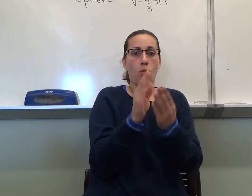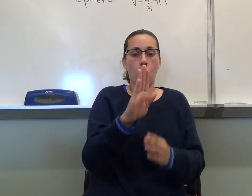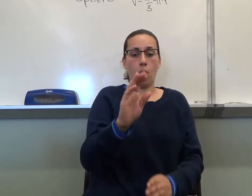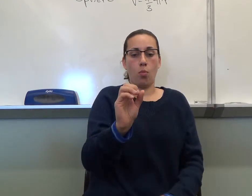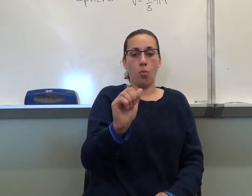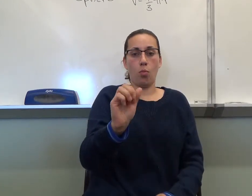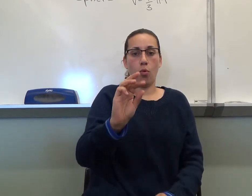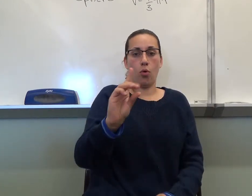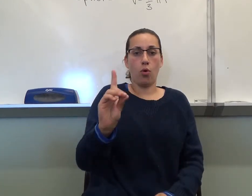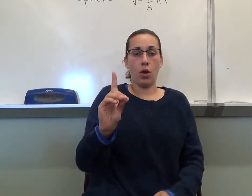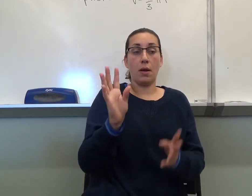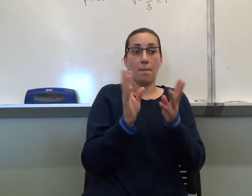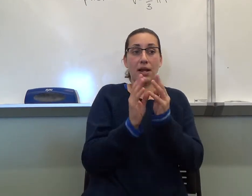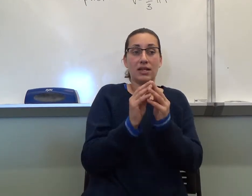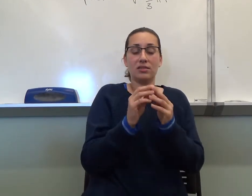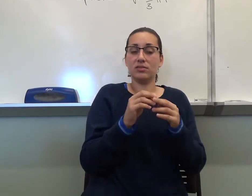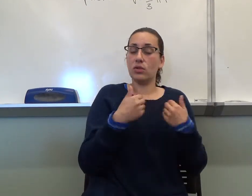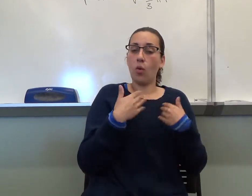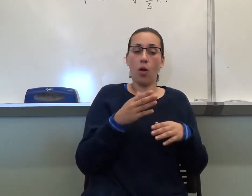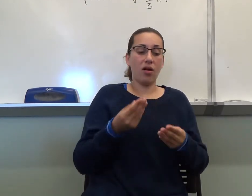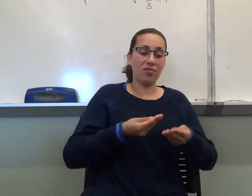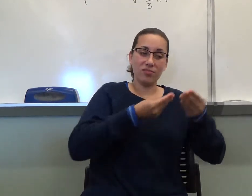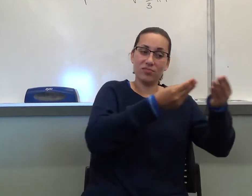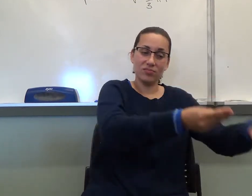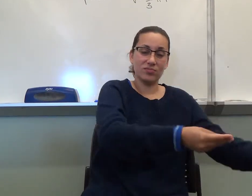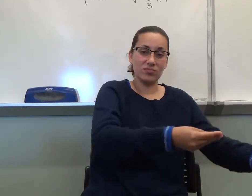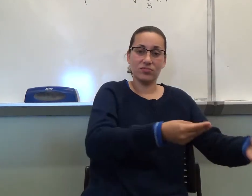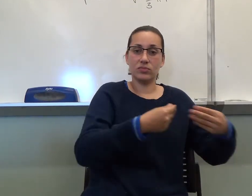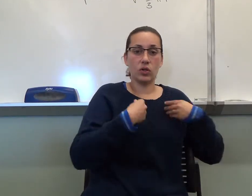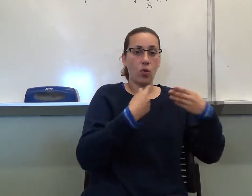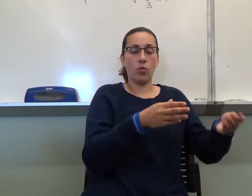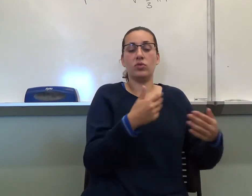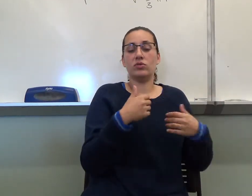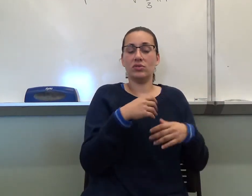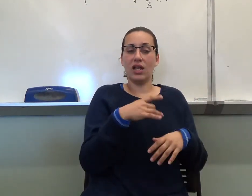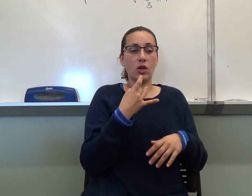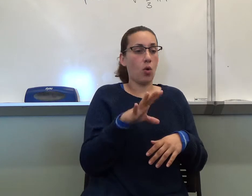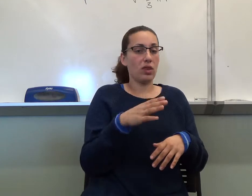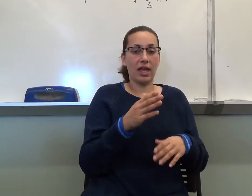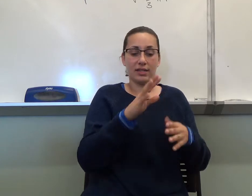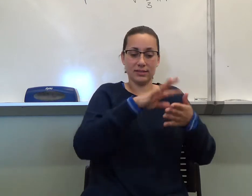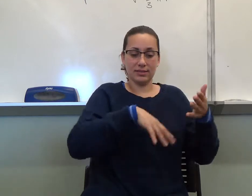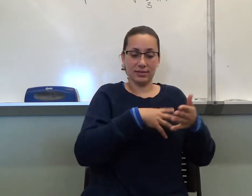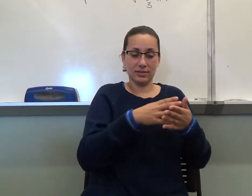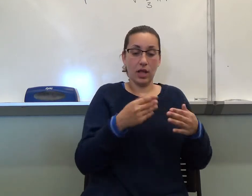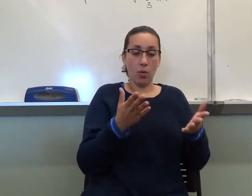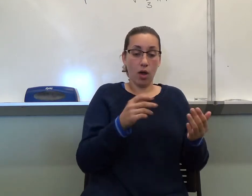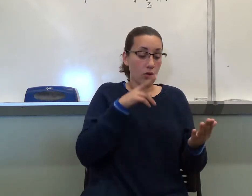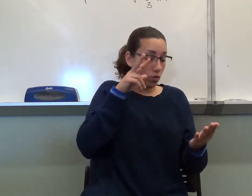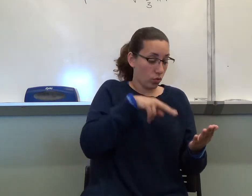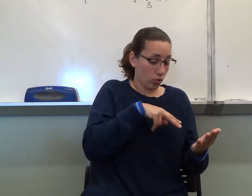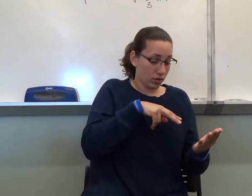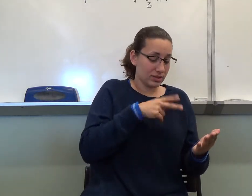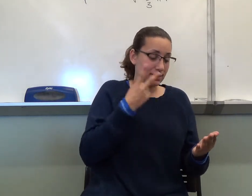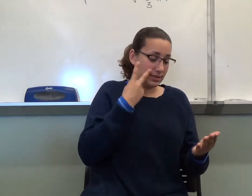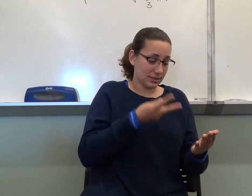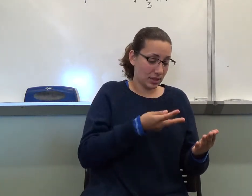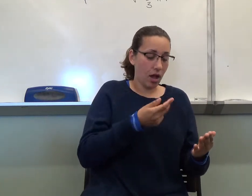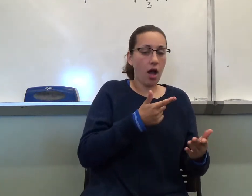front, because they're not going to like it. They want it to be pretty, and they can just take one glance, and they can see what's the fastest wind speed